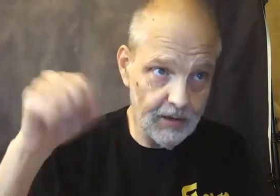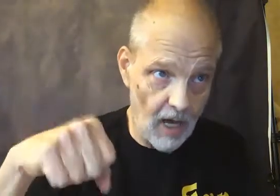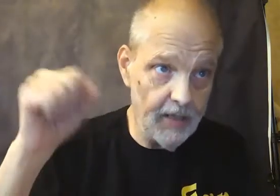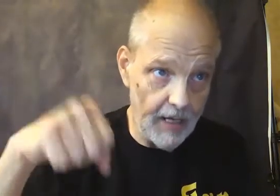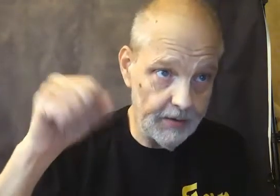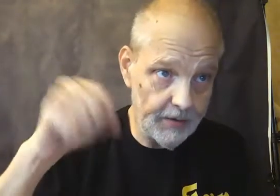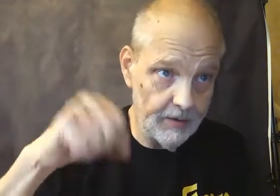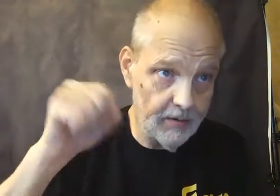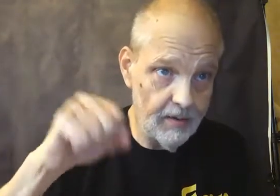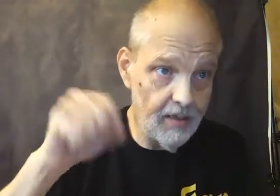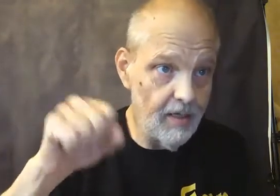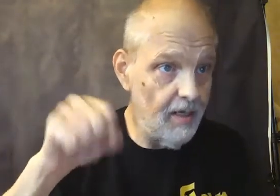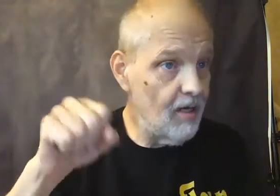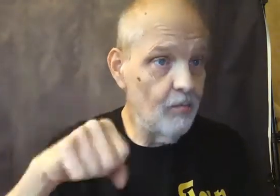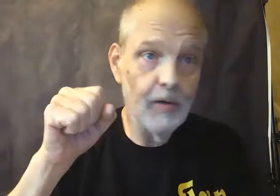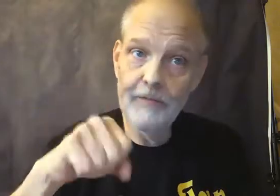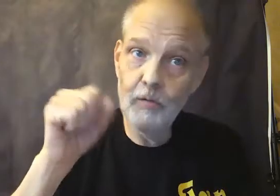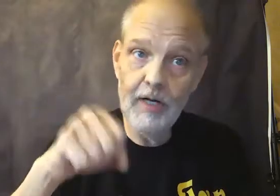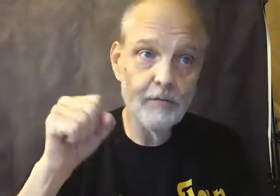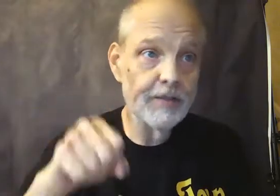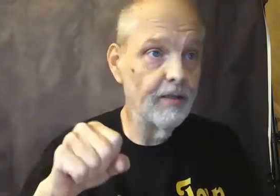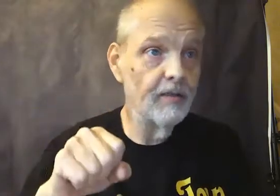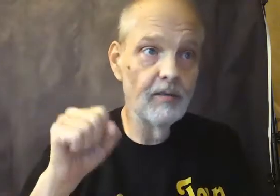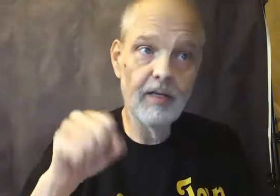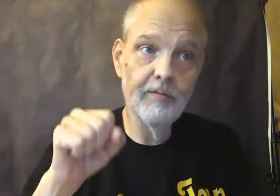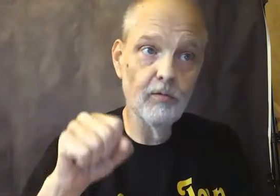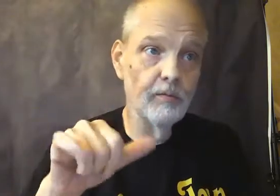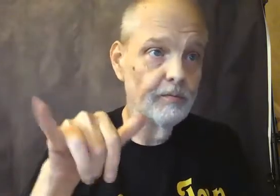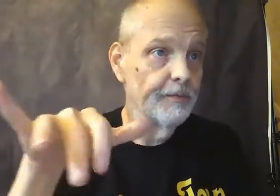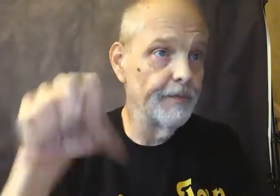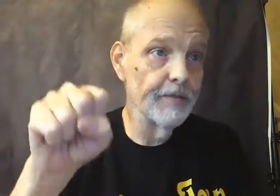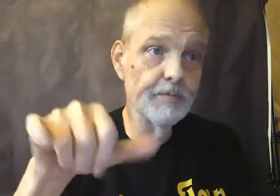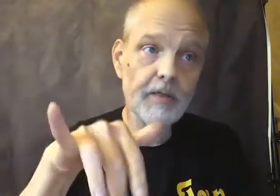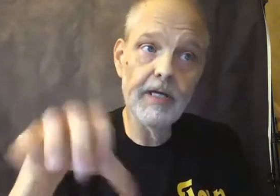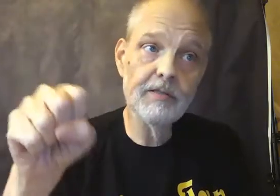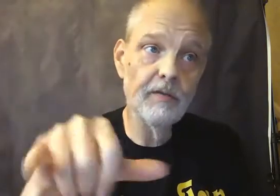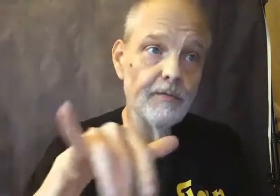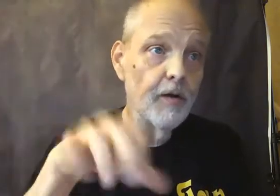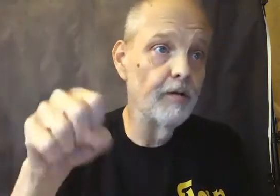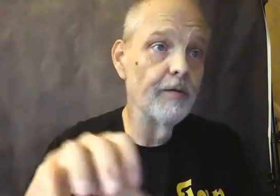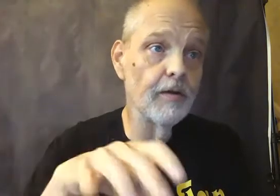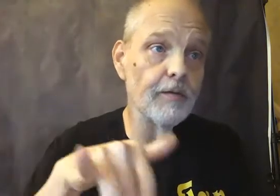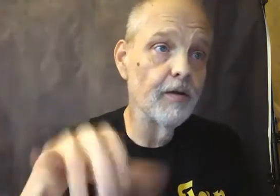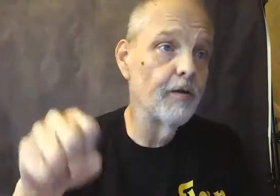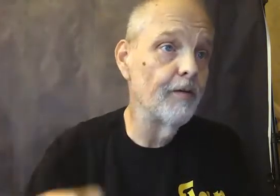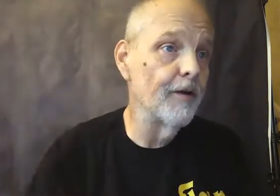sign yes. But for whatever reason, deaf people finger spell yes very, very, very, very, very